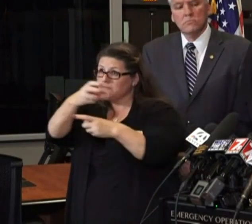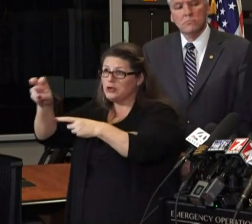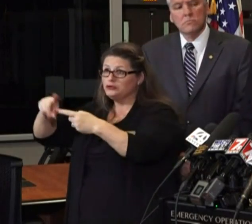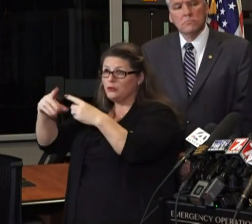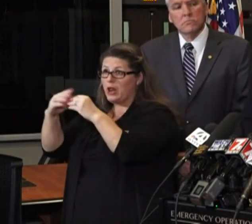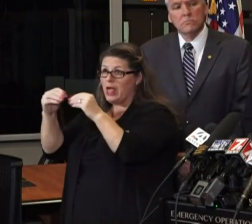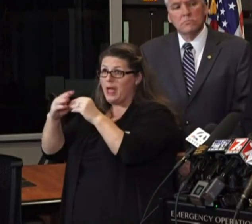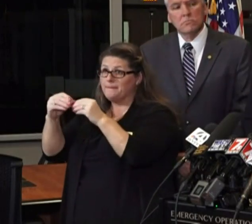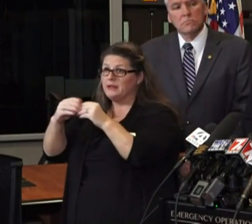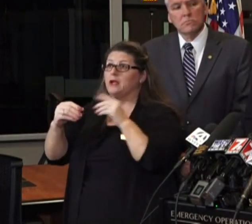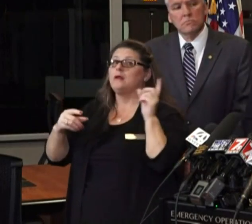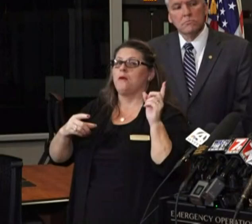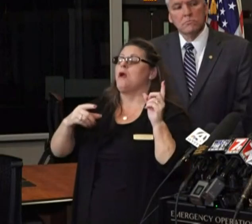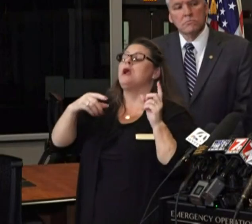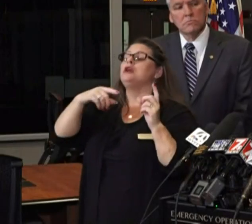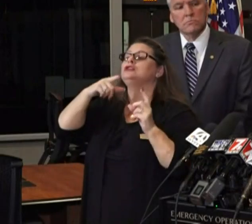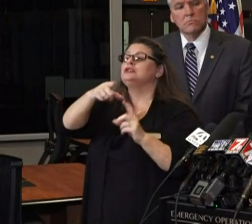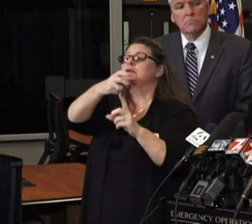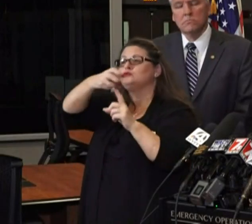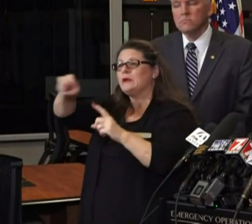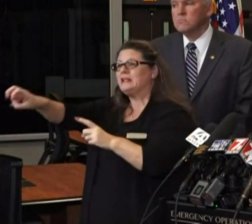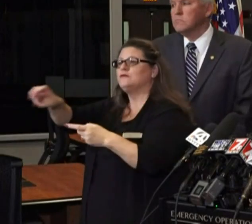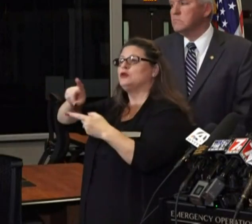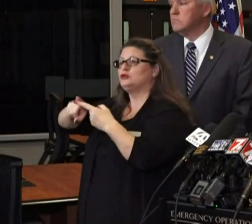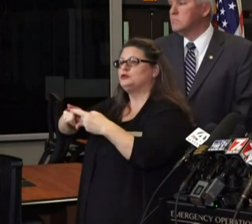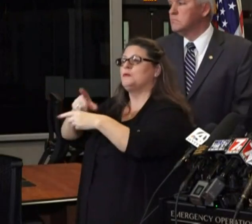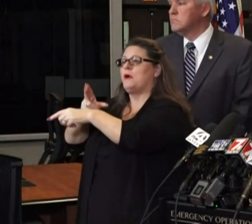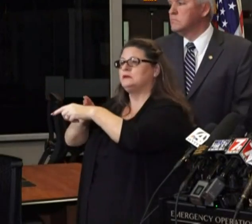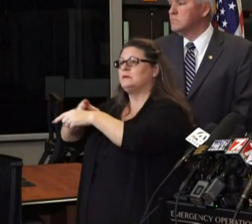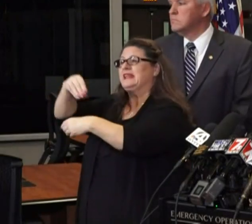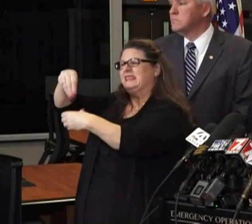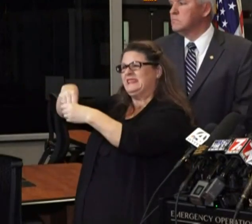she's been transferred to a hospital in the Midlands. When was she